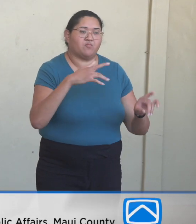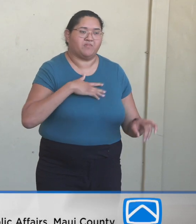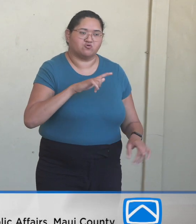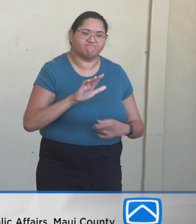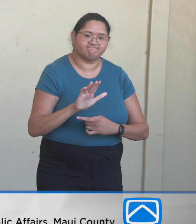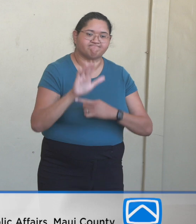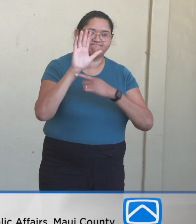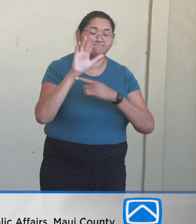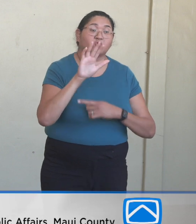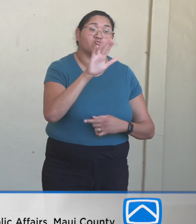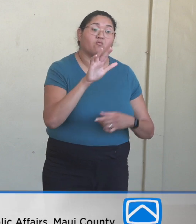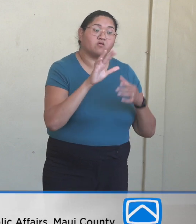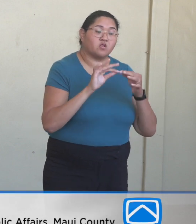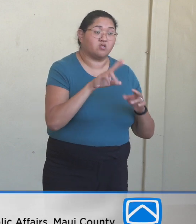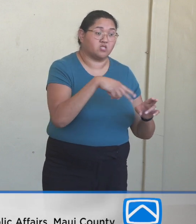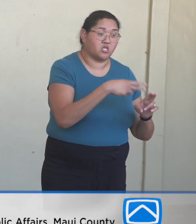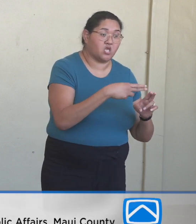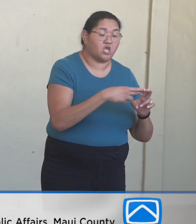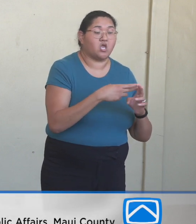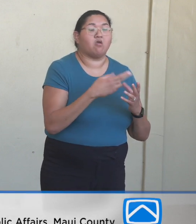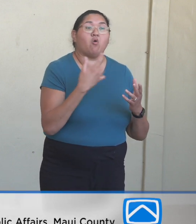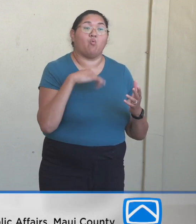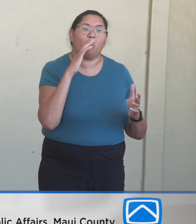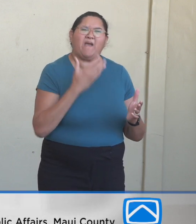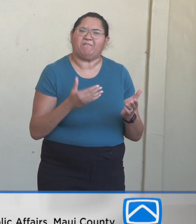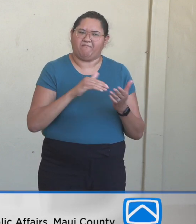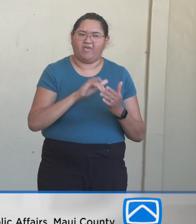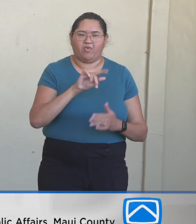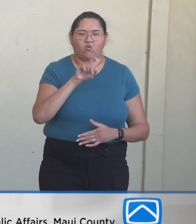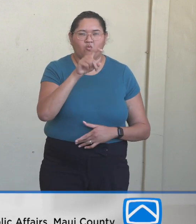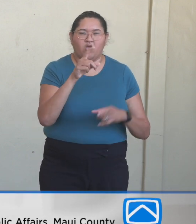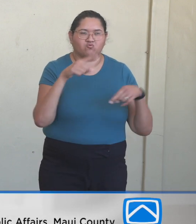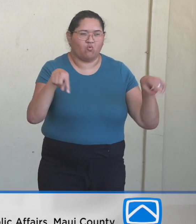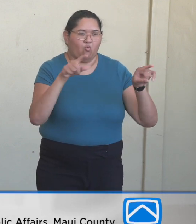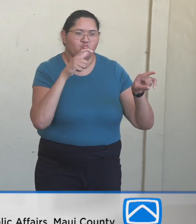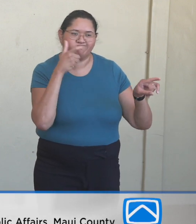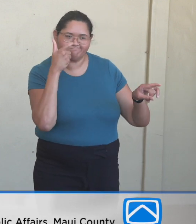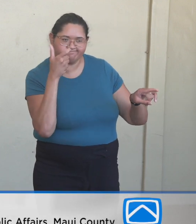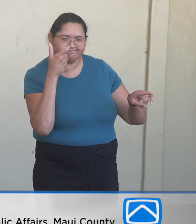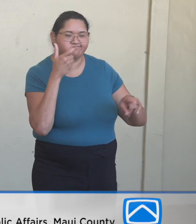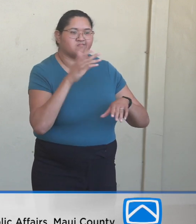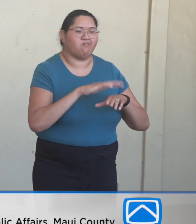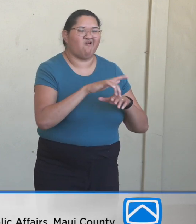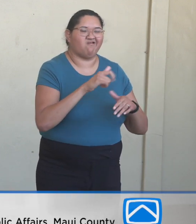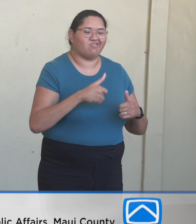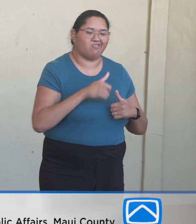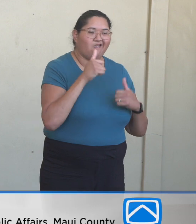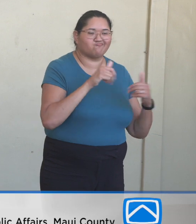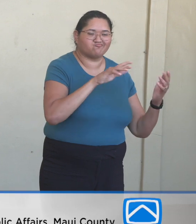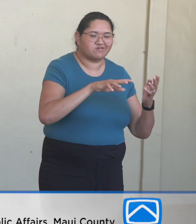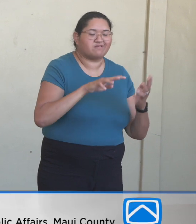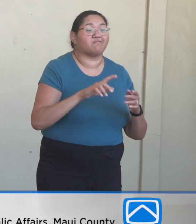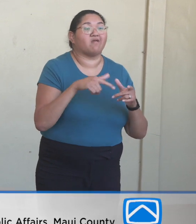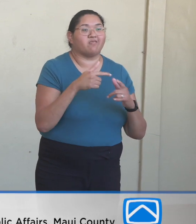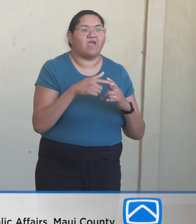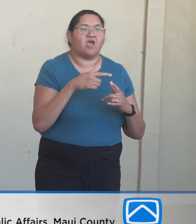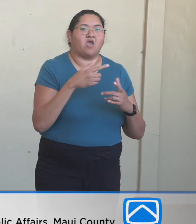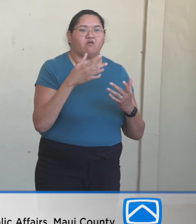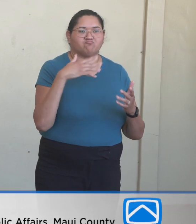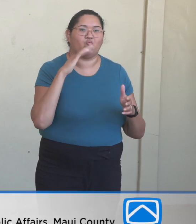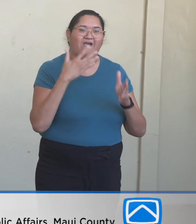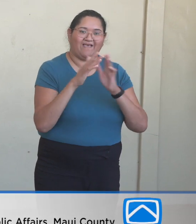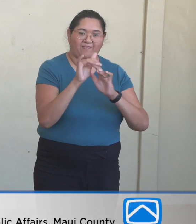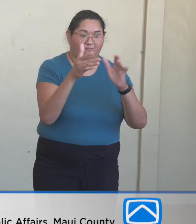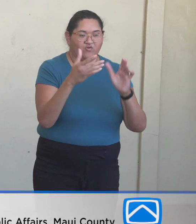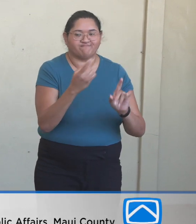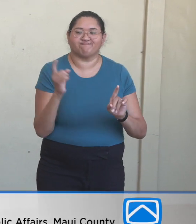your hand, state your name and your outlet. We'll repeat the question for those at home watching on a live stream, and we'll ask the appropriate person to come